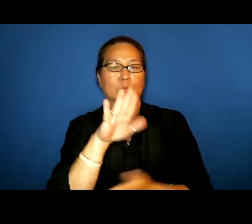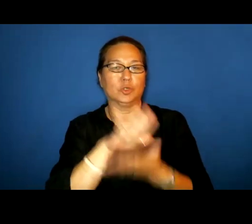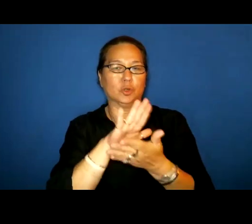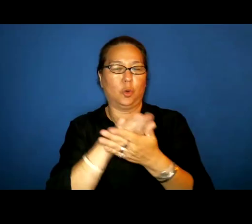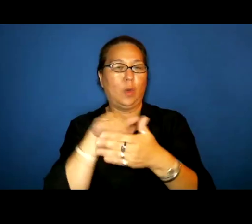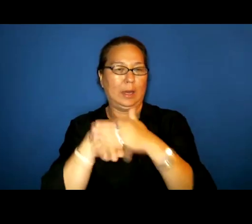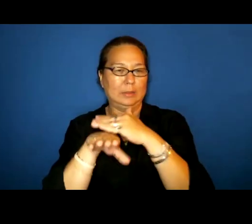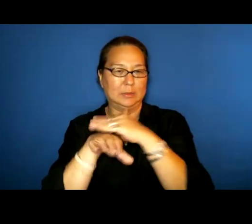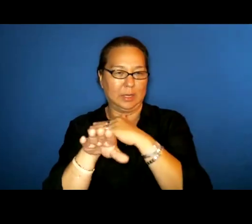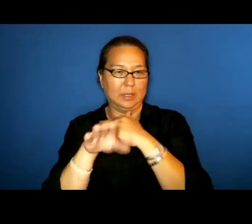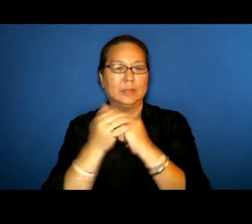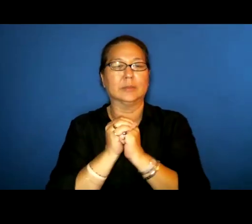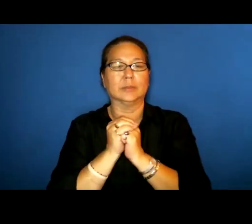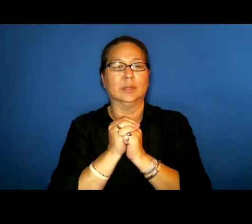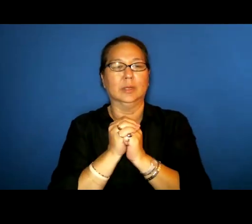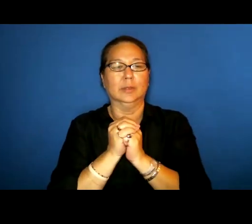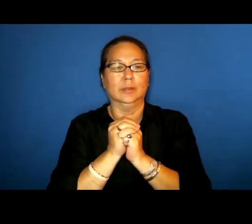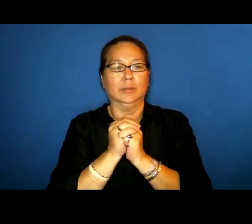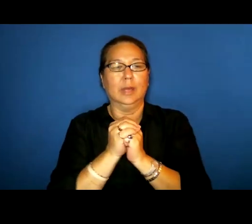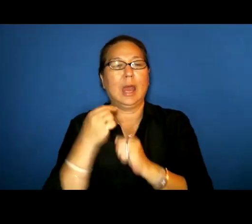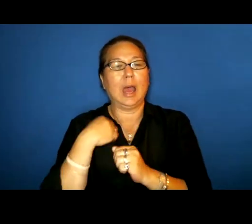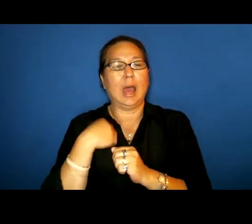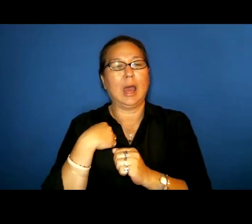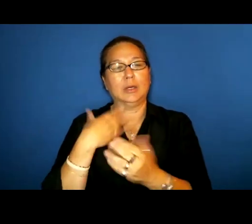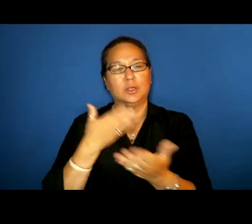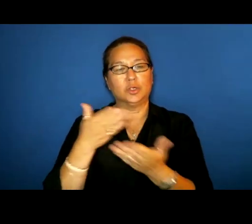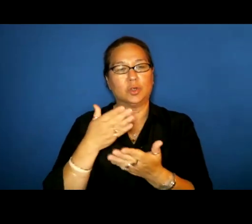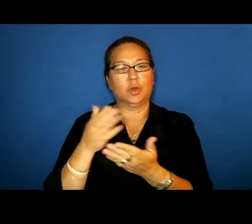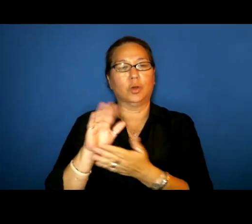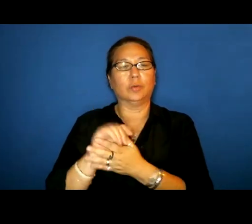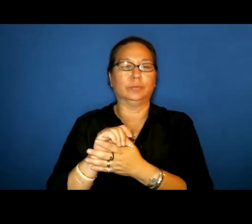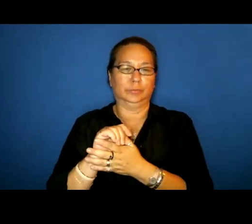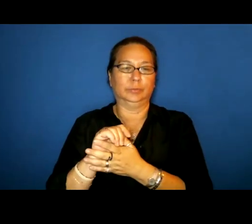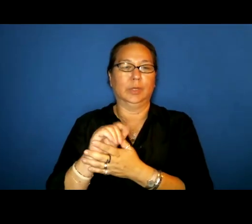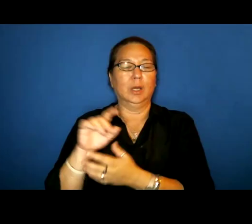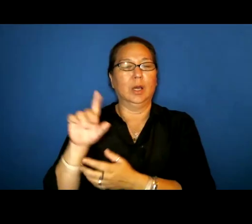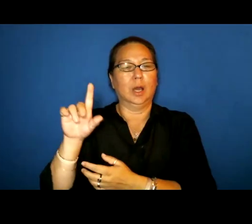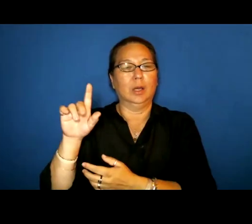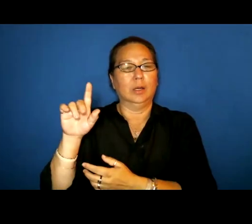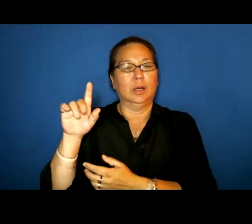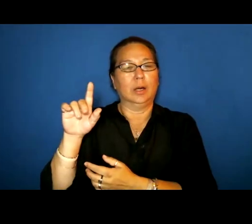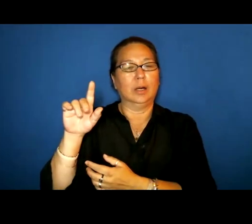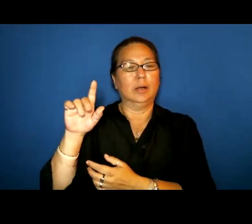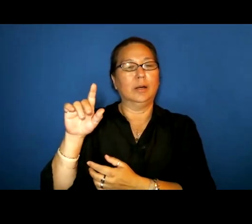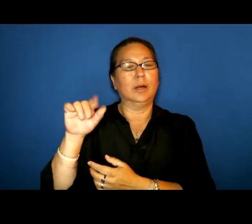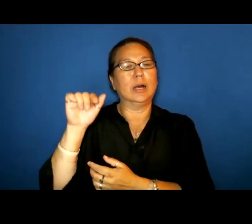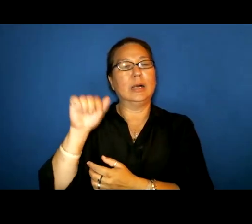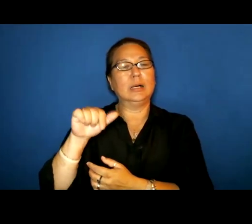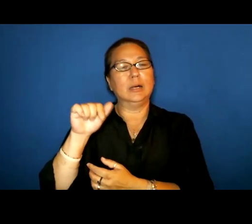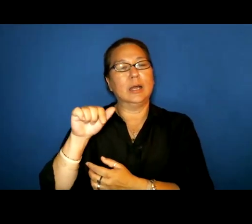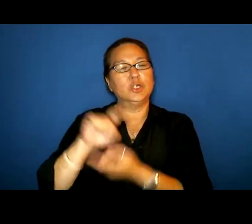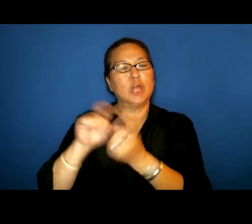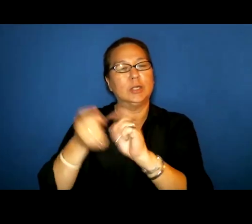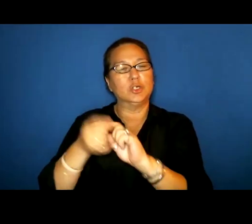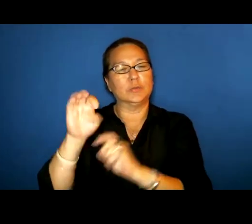Exam School Admissions Task Force. The changes to the exam school admissions policy forecast during the June